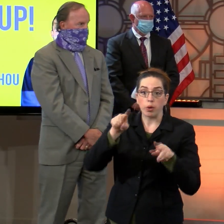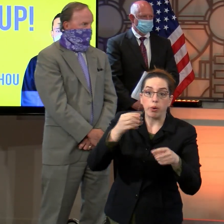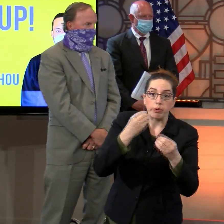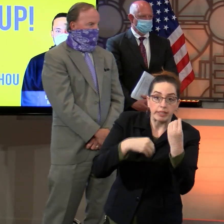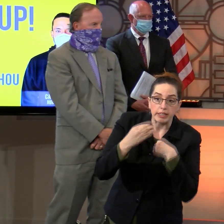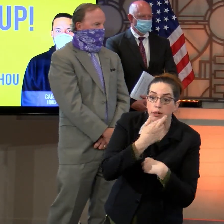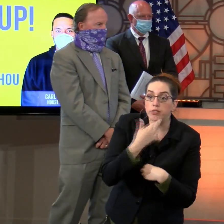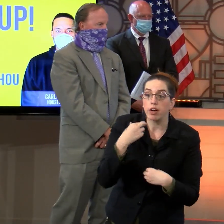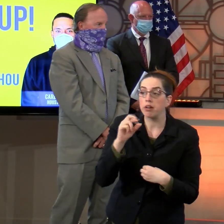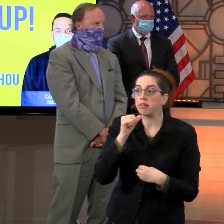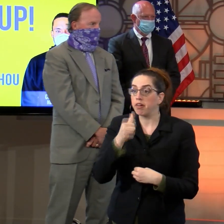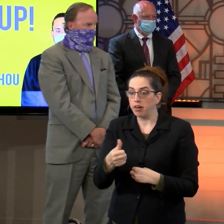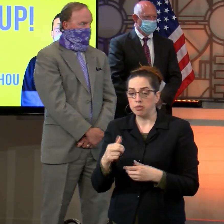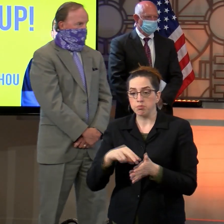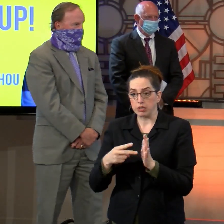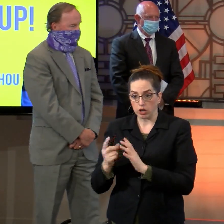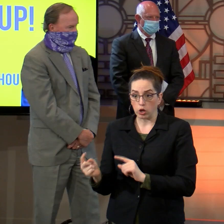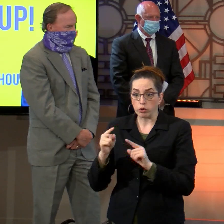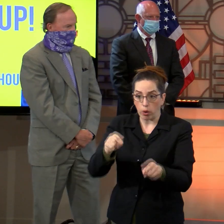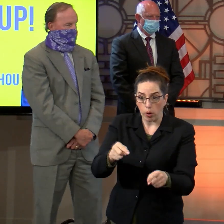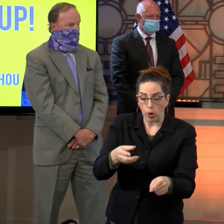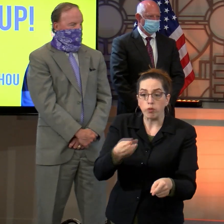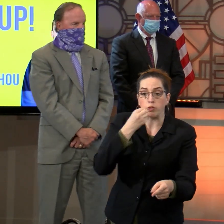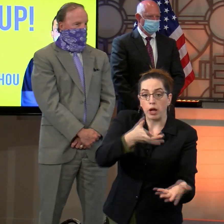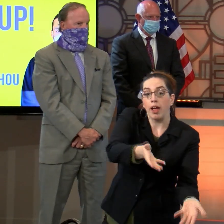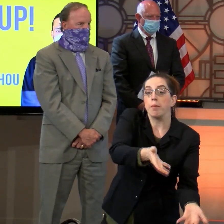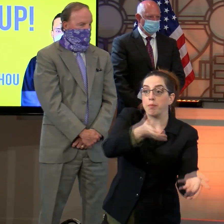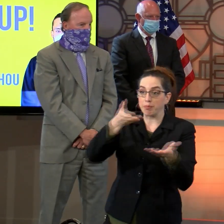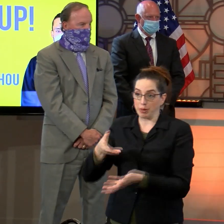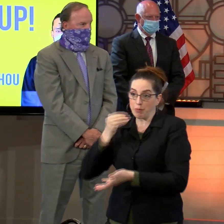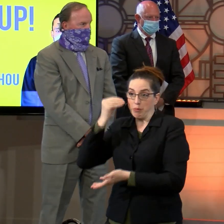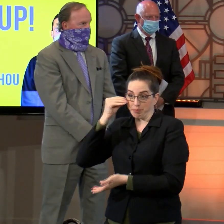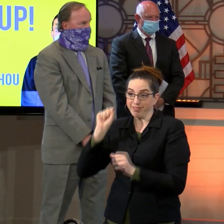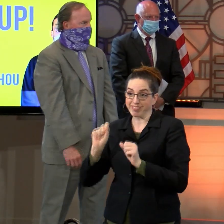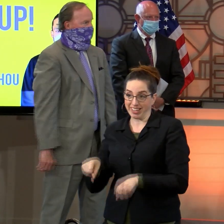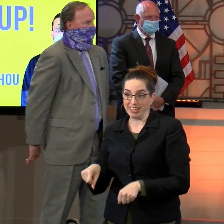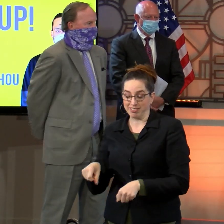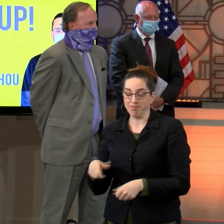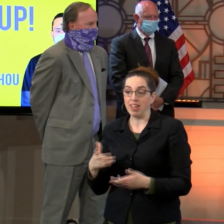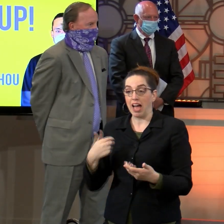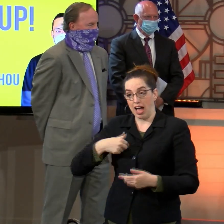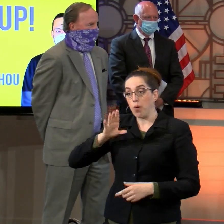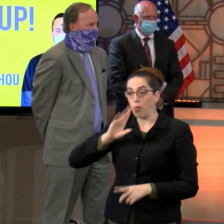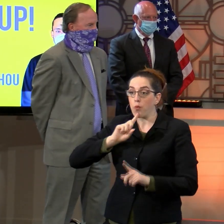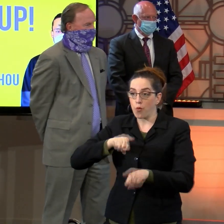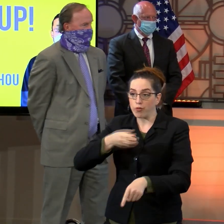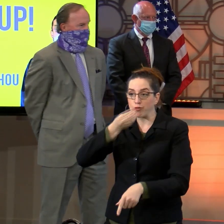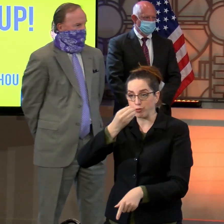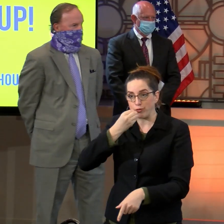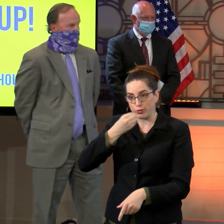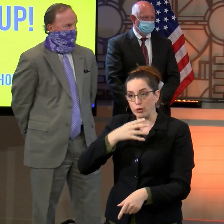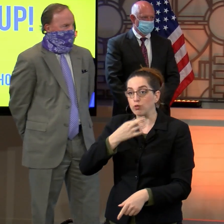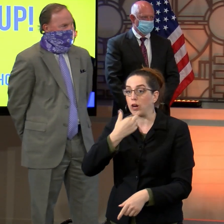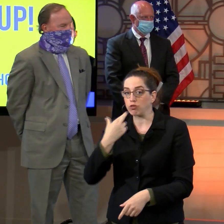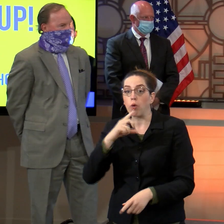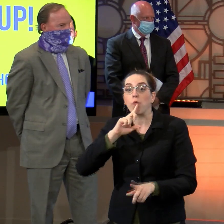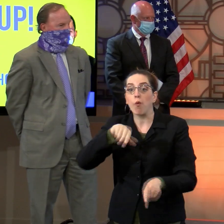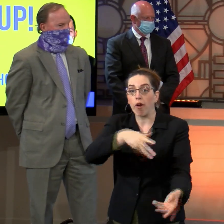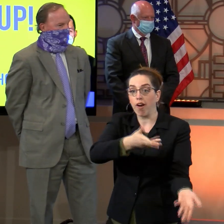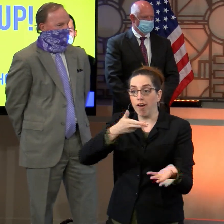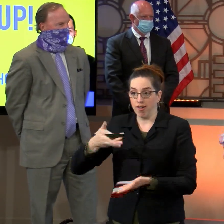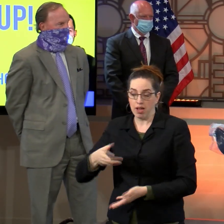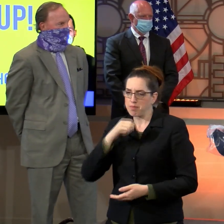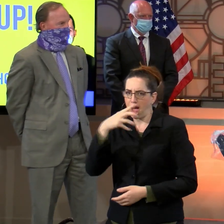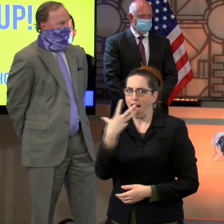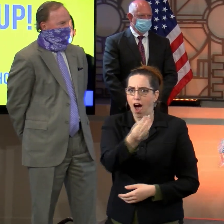even if you don't, you can go and get your food and bring the restaurant to your table. And I certainly will be ordering from restaurants. Even if I